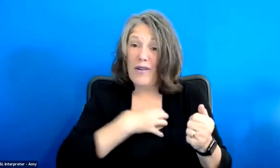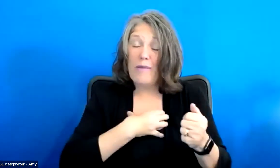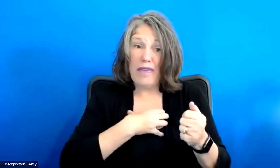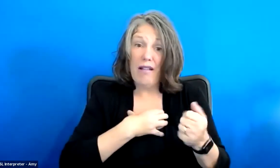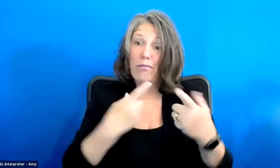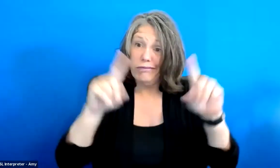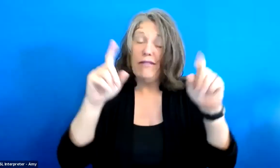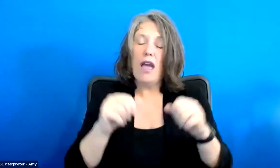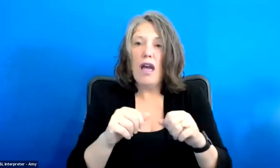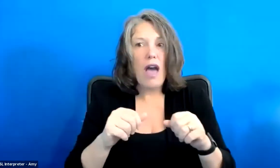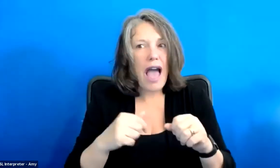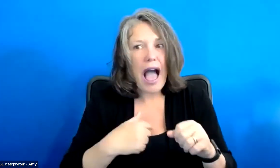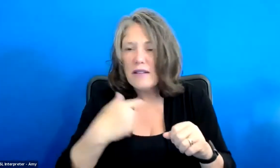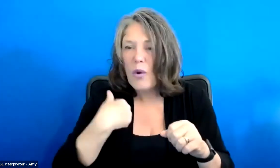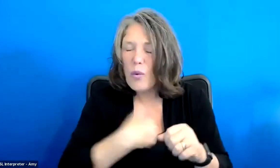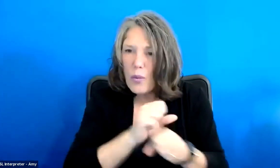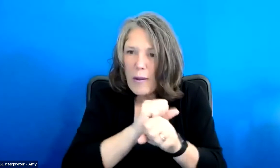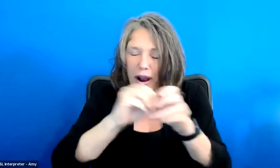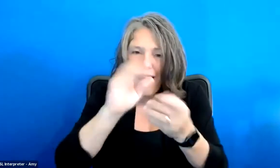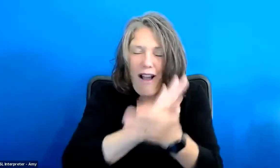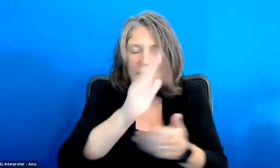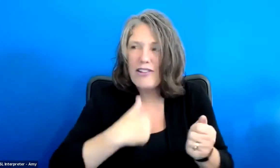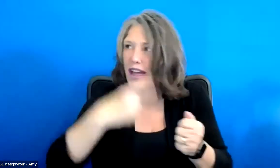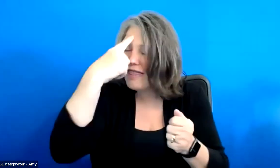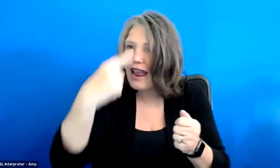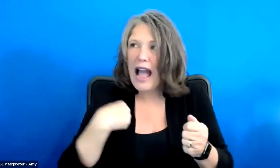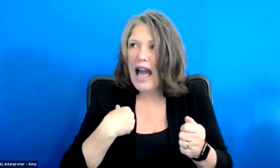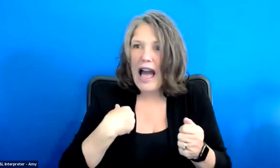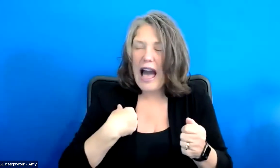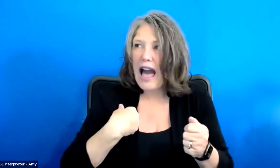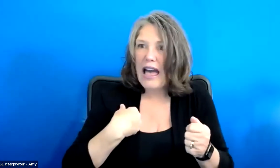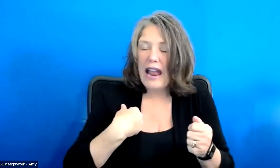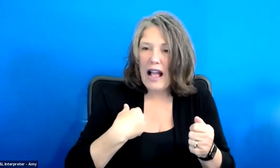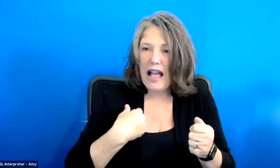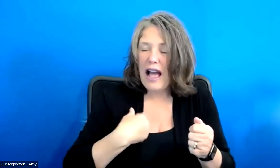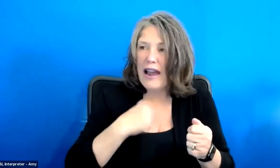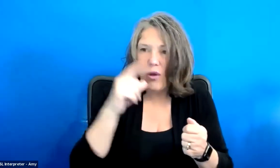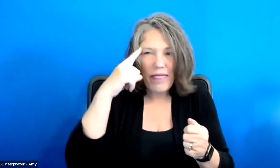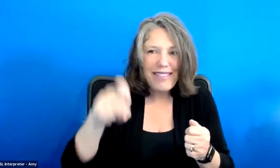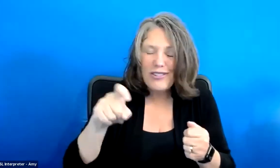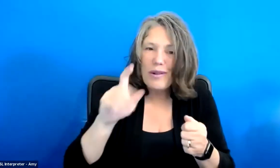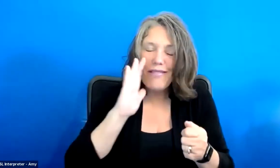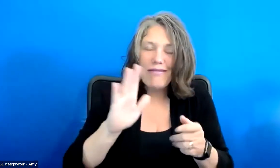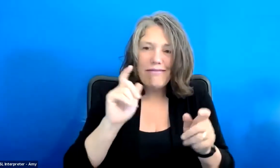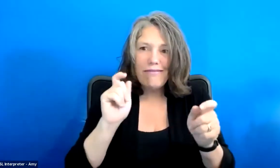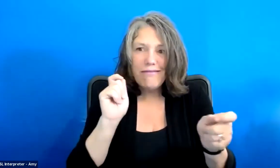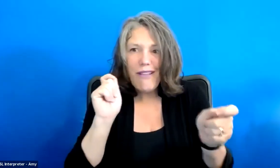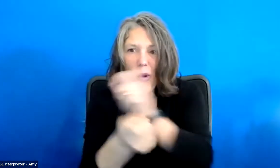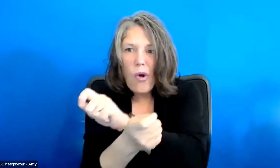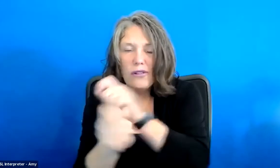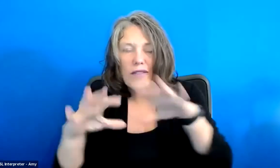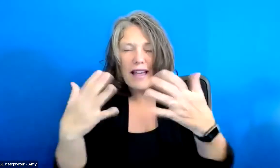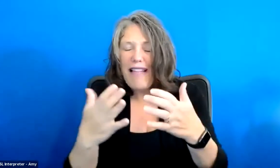accommodation that I think I should have, that I think does not fundamentally alter the class, does not give me an unfair